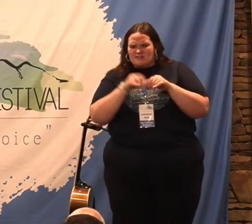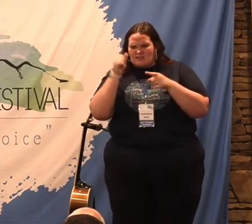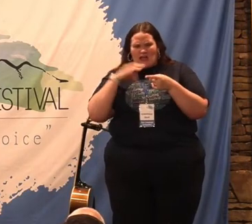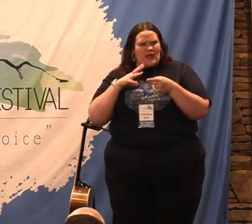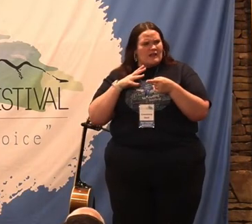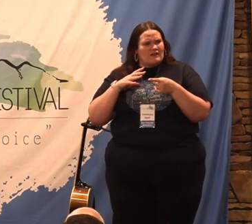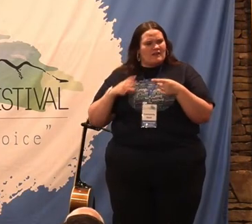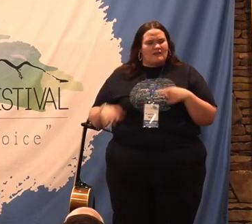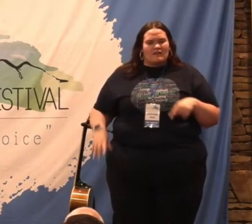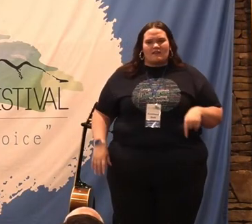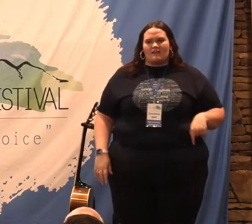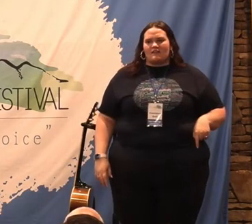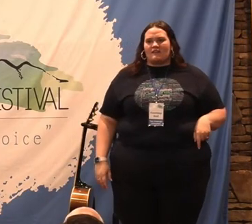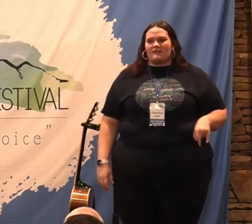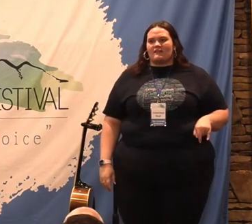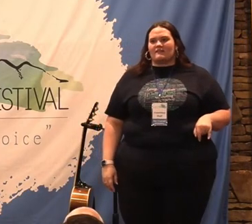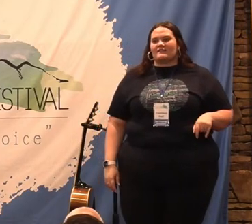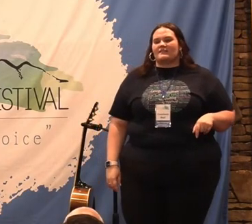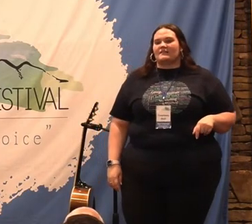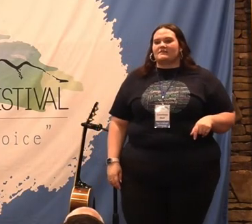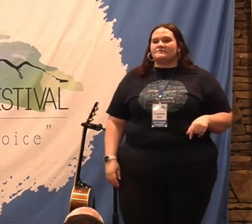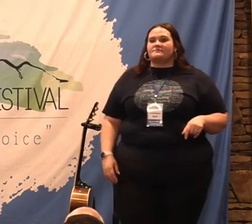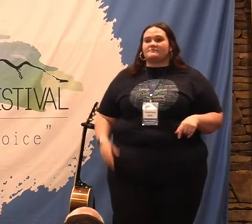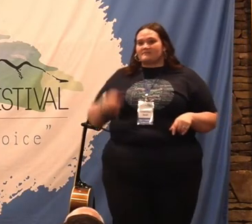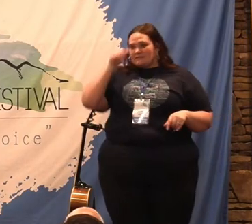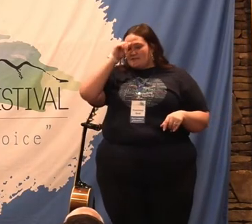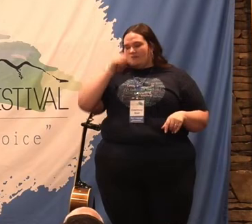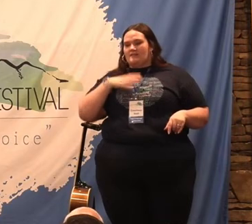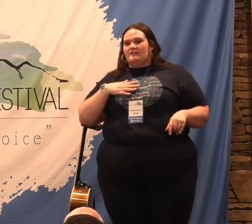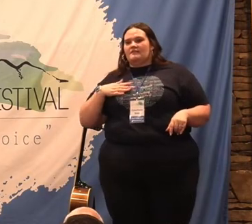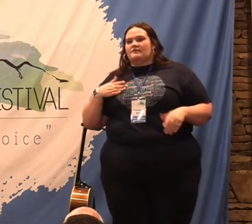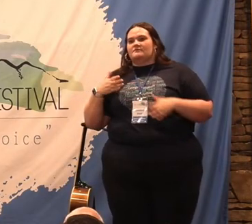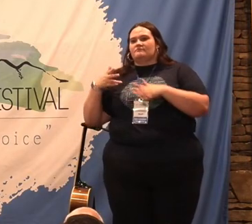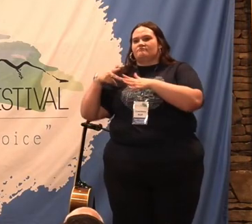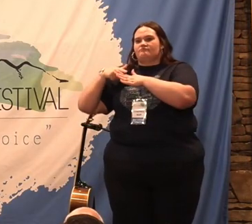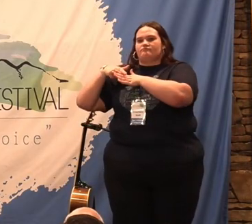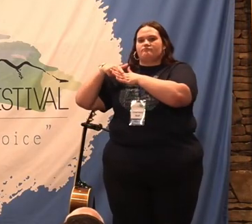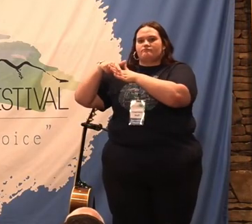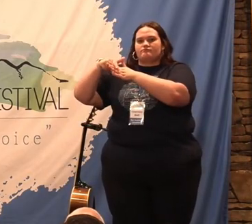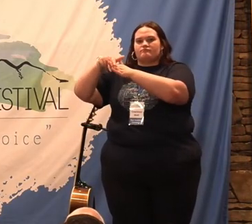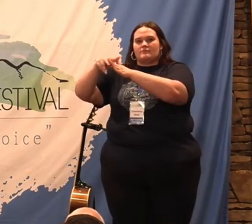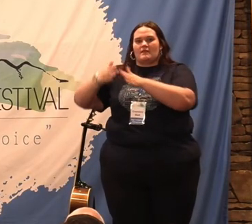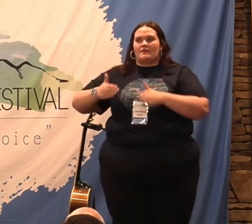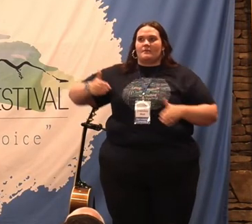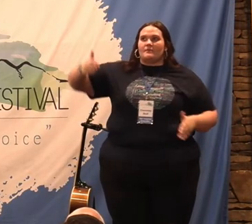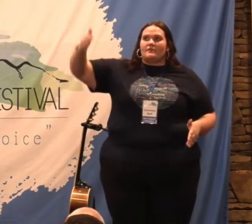guy. And as he rode by us, he blocked out the sun.